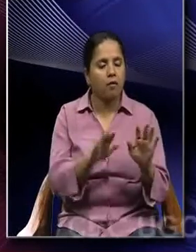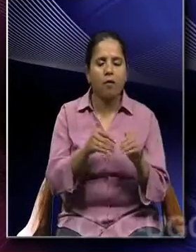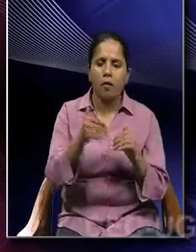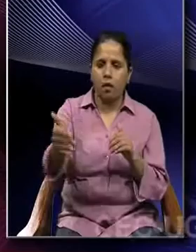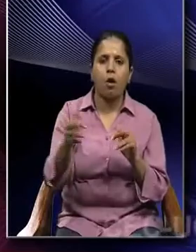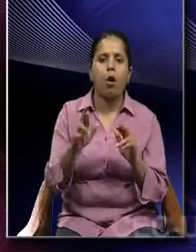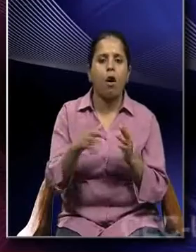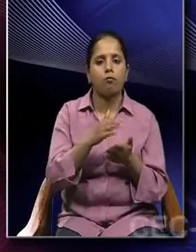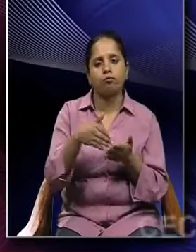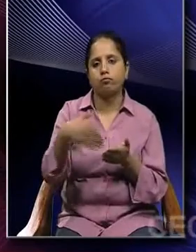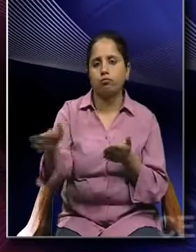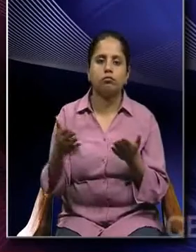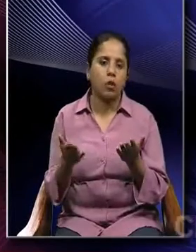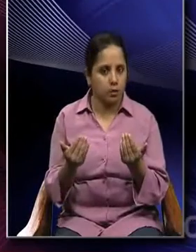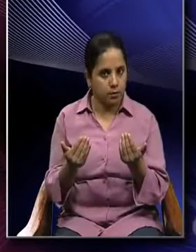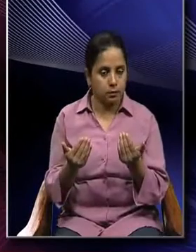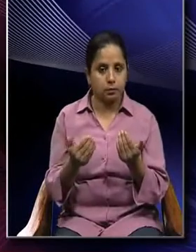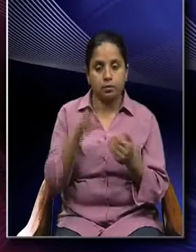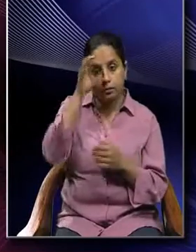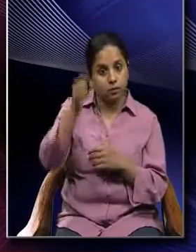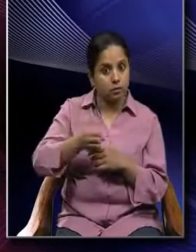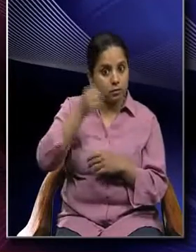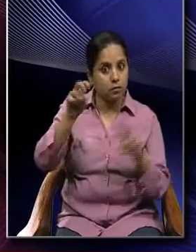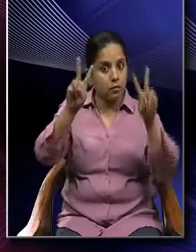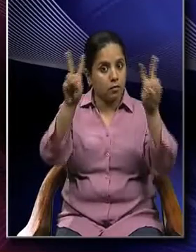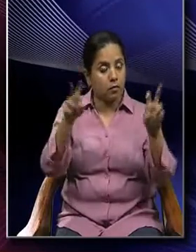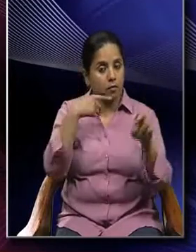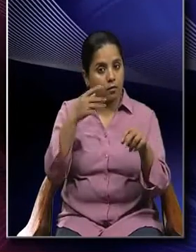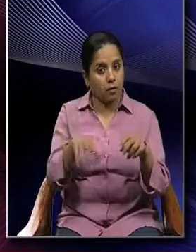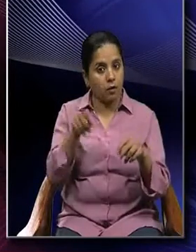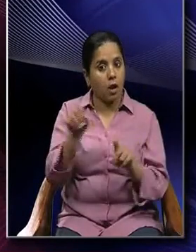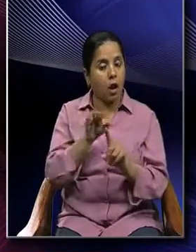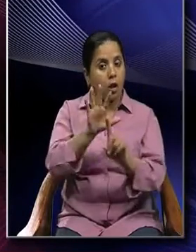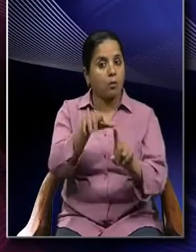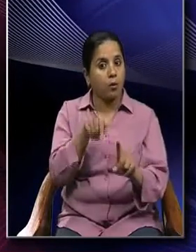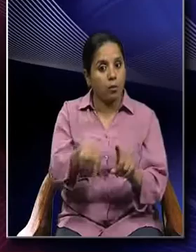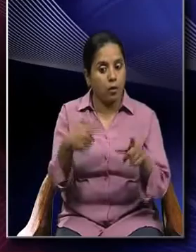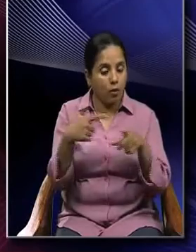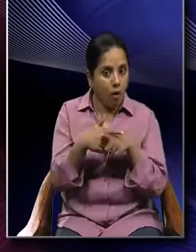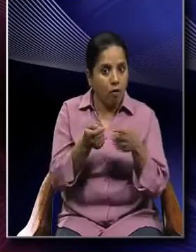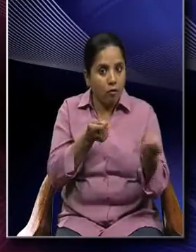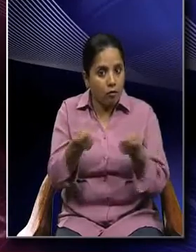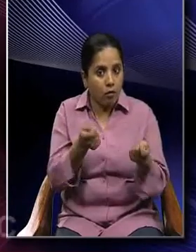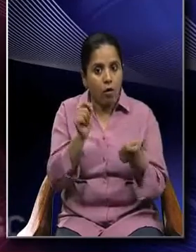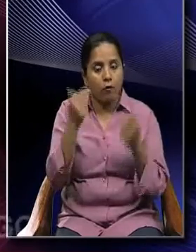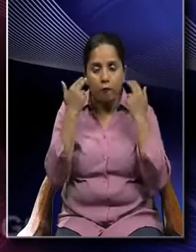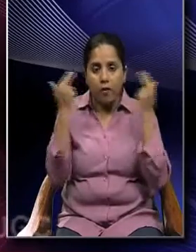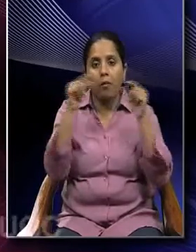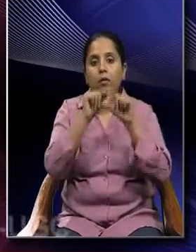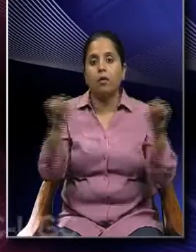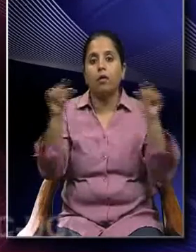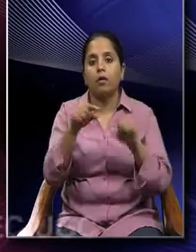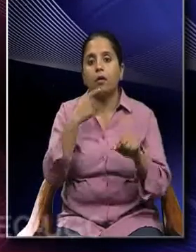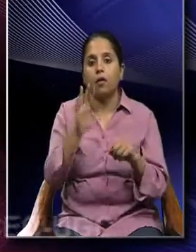get eliminated. Mahatma Gandhi echoed this approach to conflict handling by his famous lines